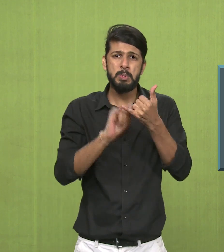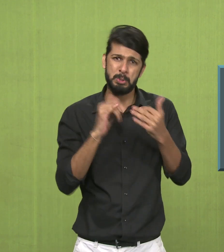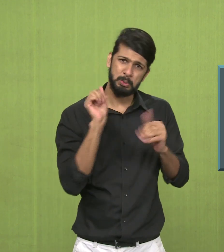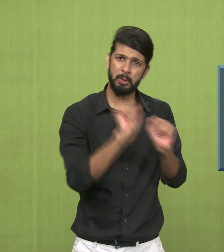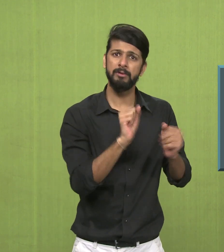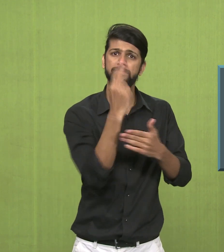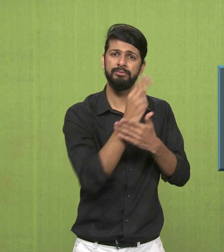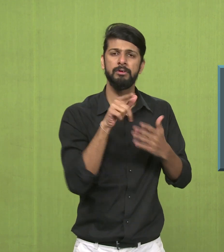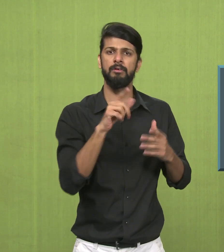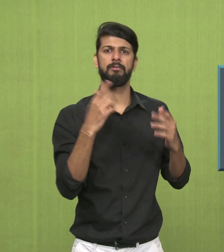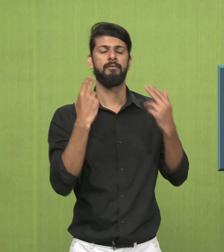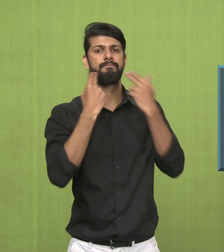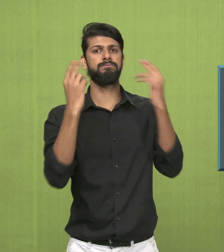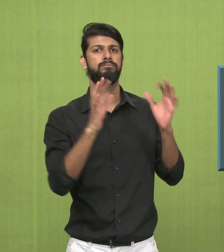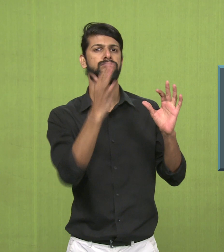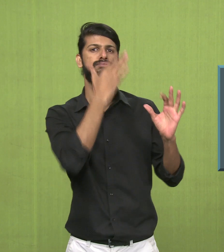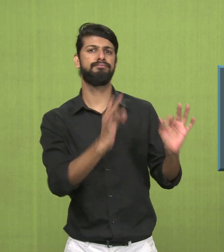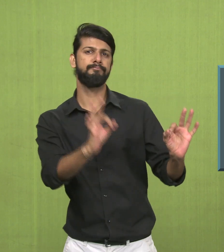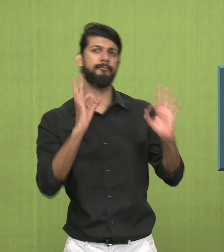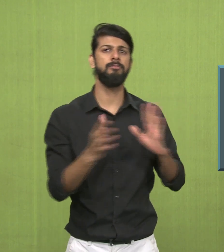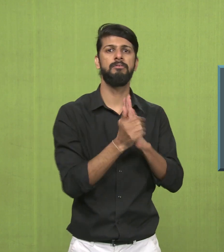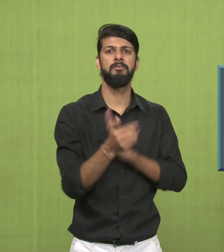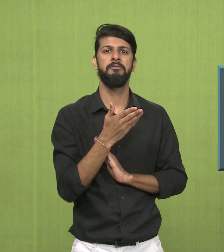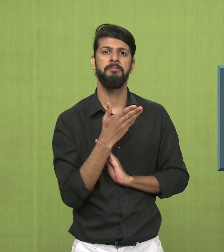Shergill's very well known artworks.